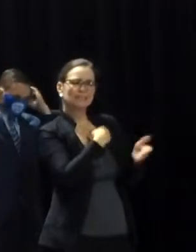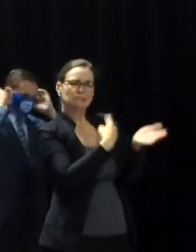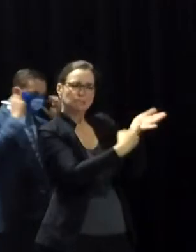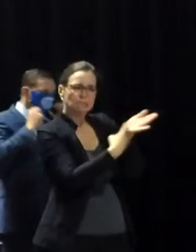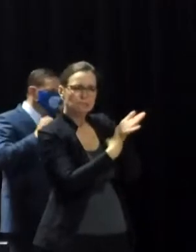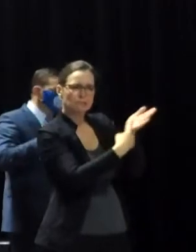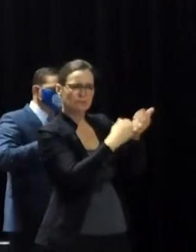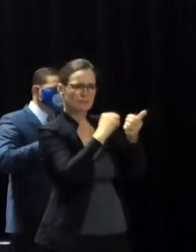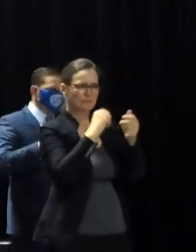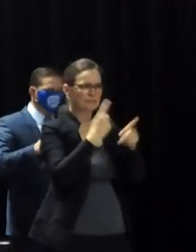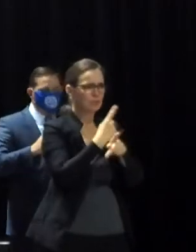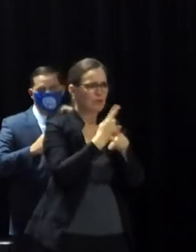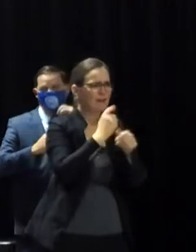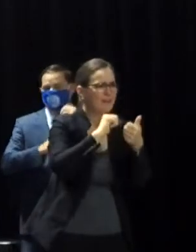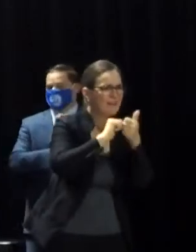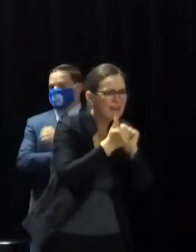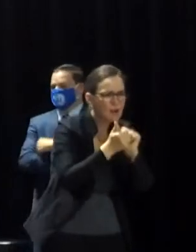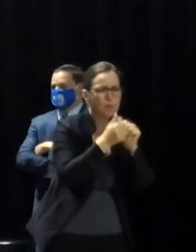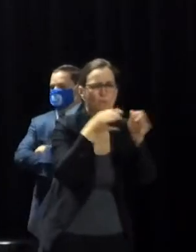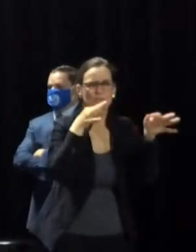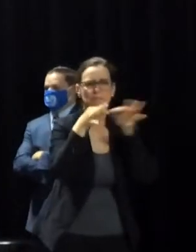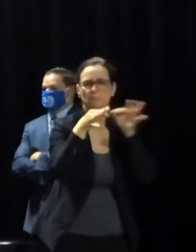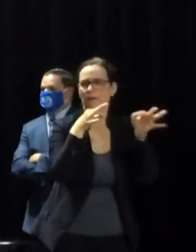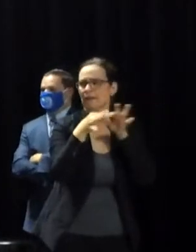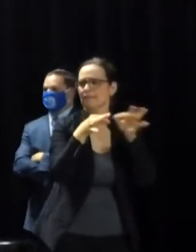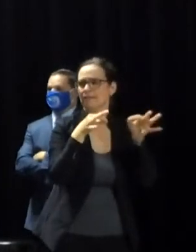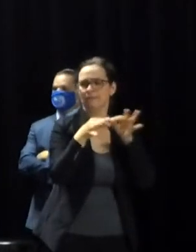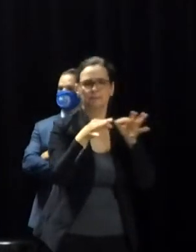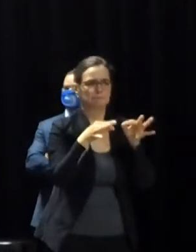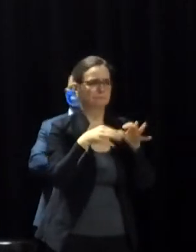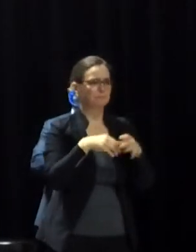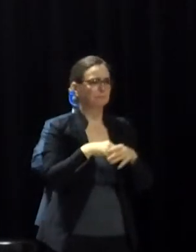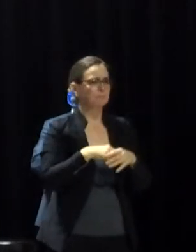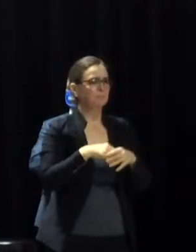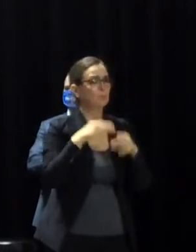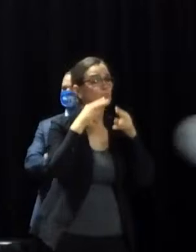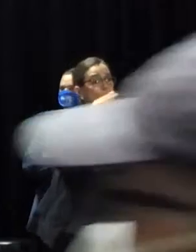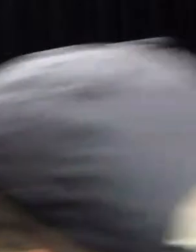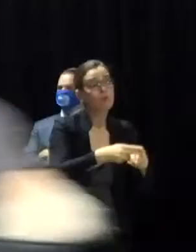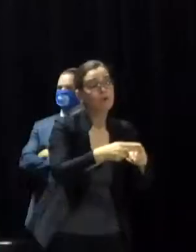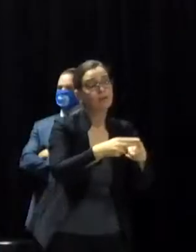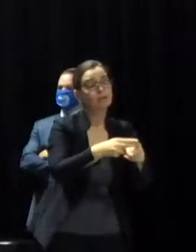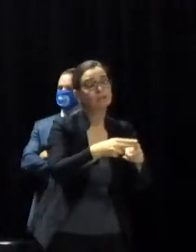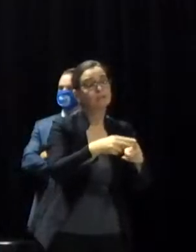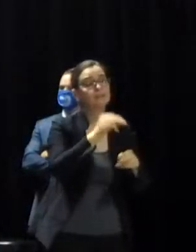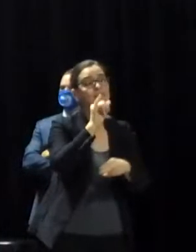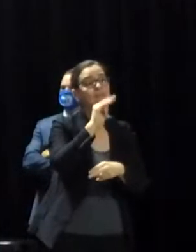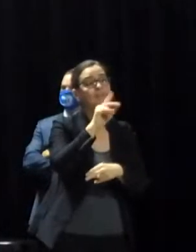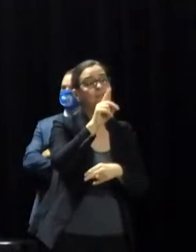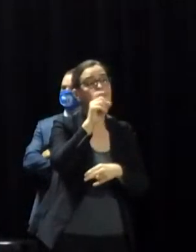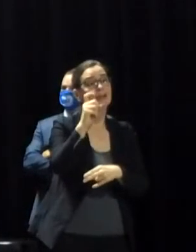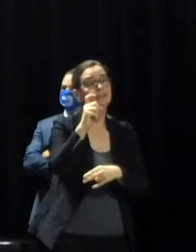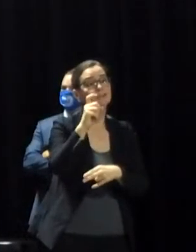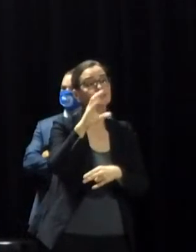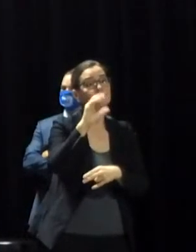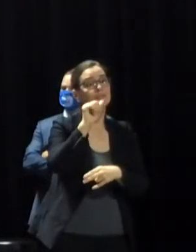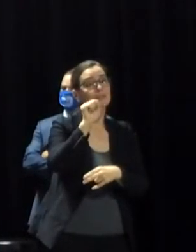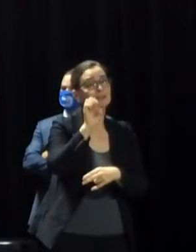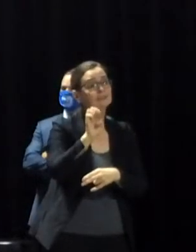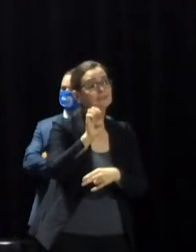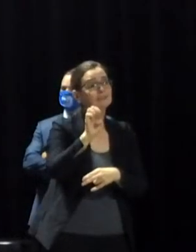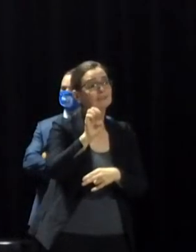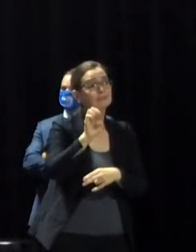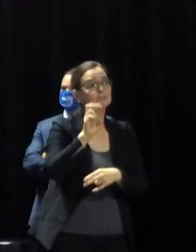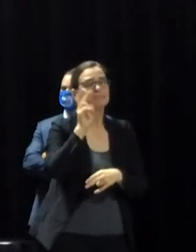situation. When we call index case, it's starting from one case. So if you see there are multiple people here,